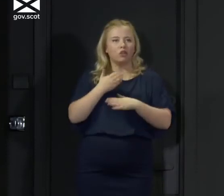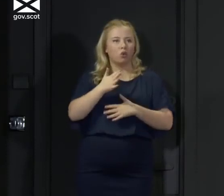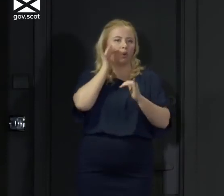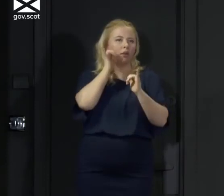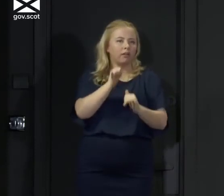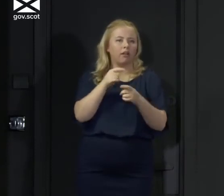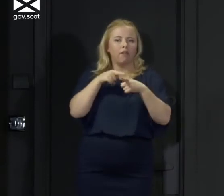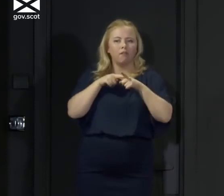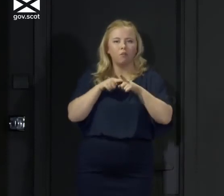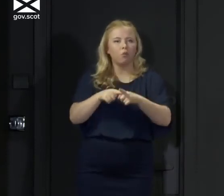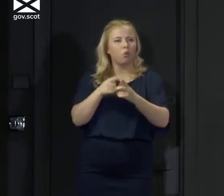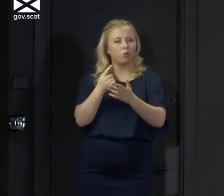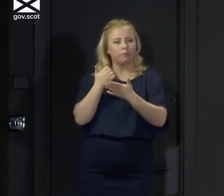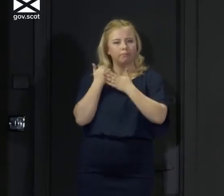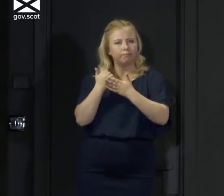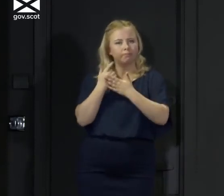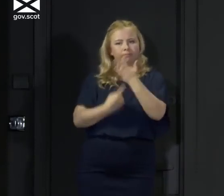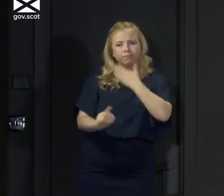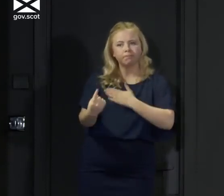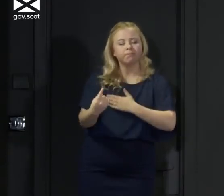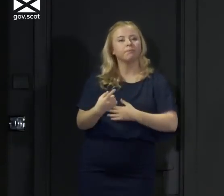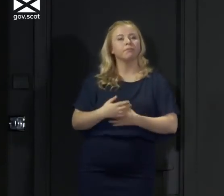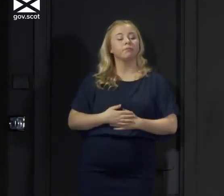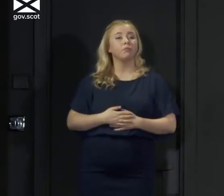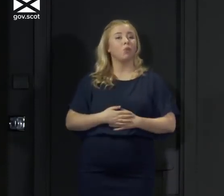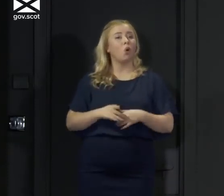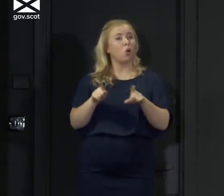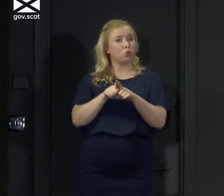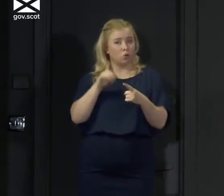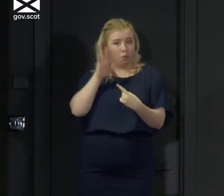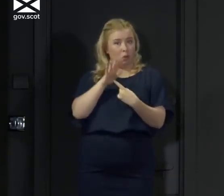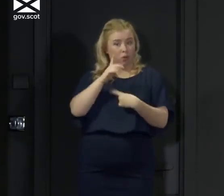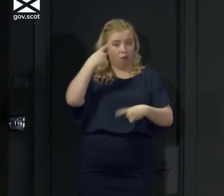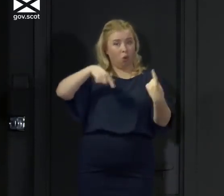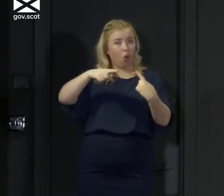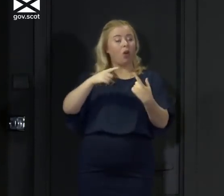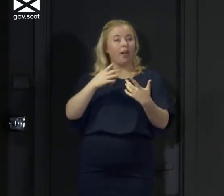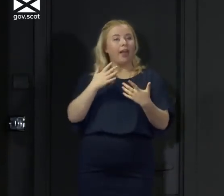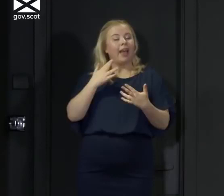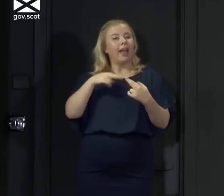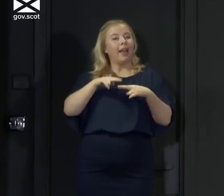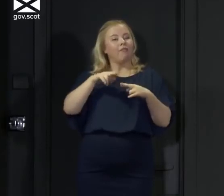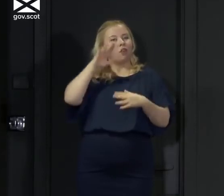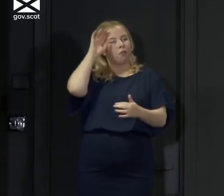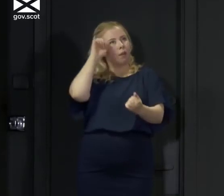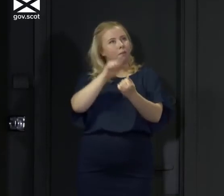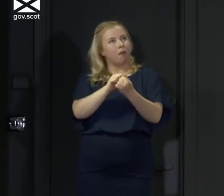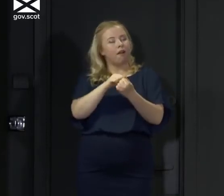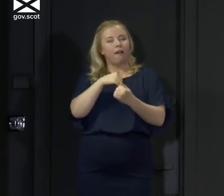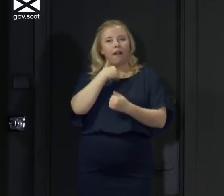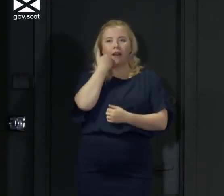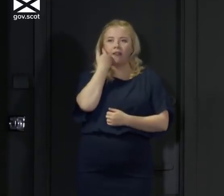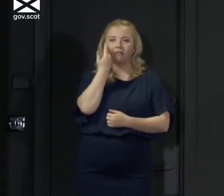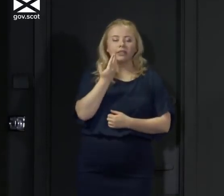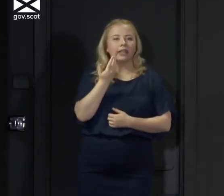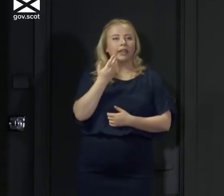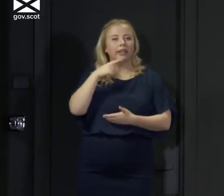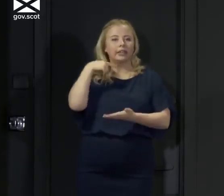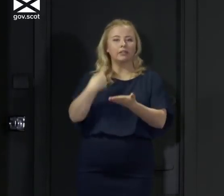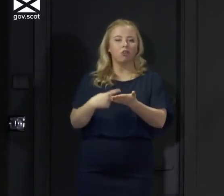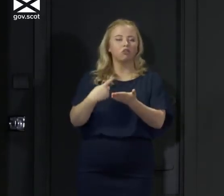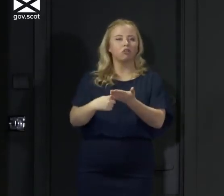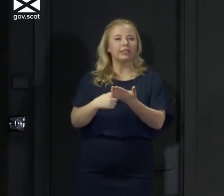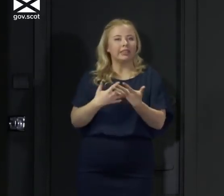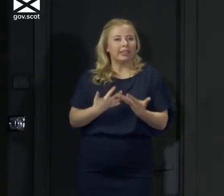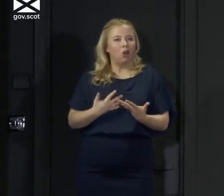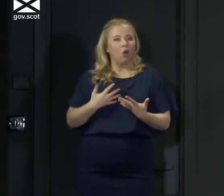the advice on self-isolation. And above all, for all of us, if we all remember each and every day that the decisions we are taking as individuals